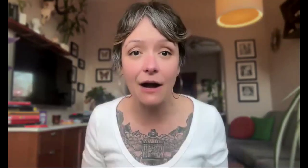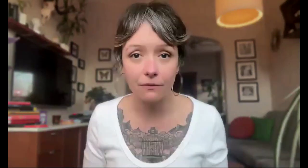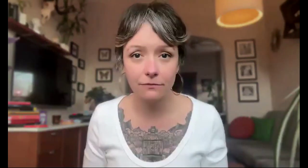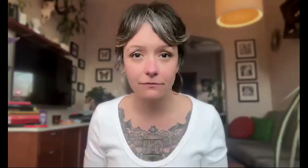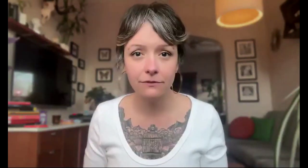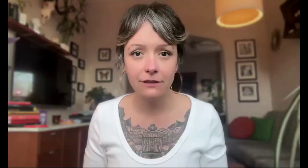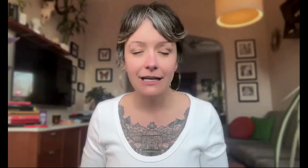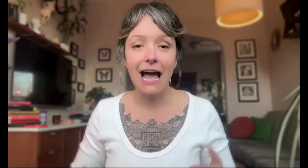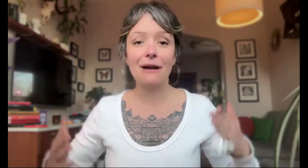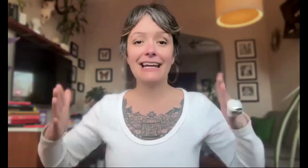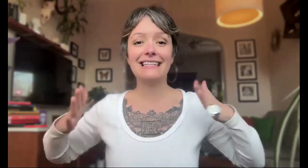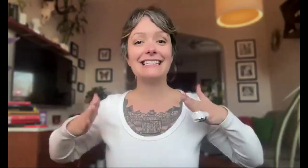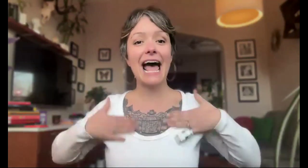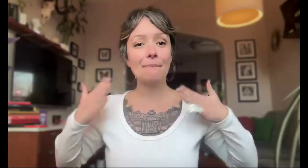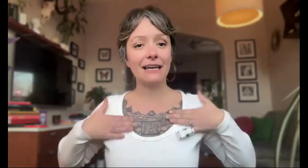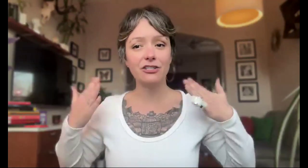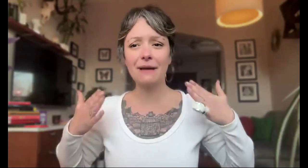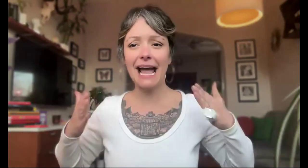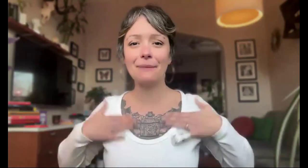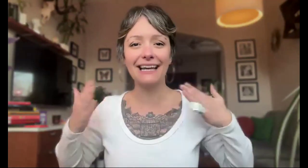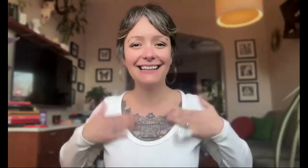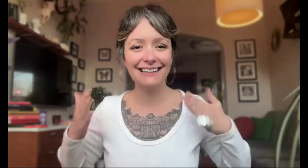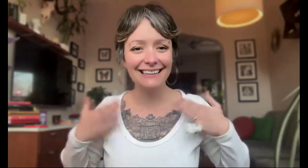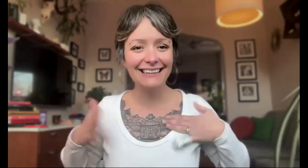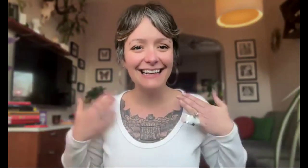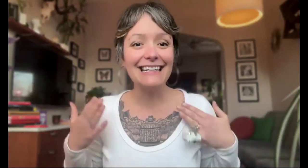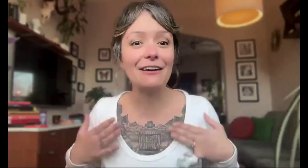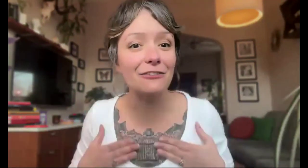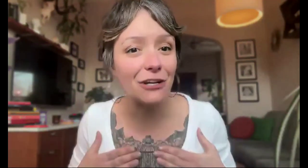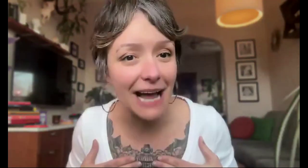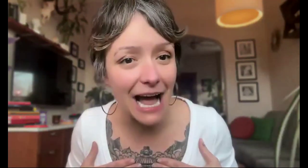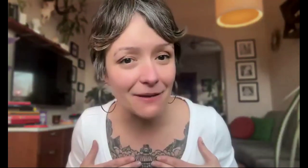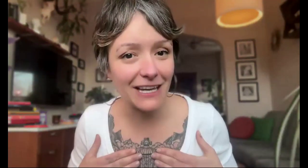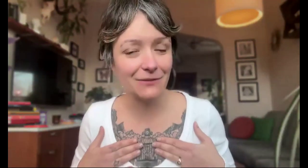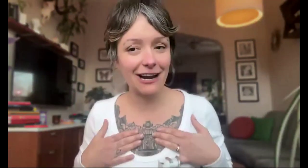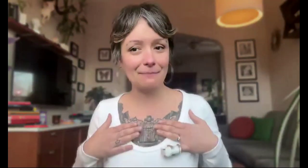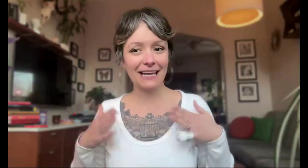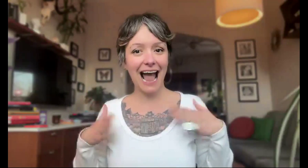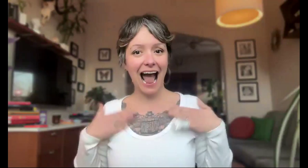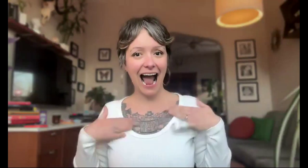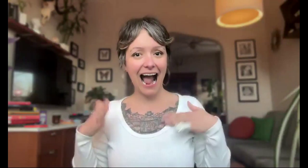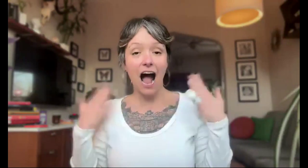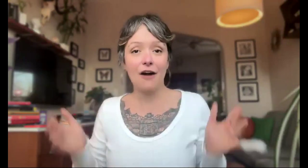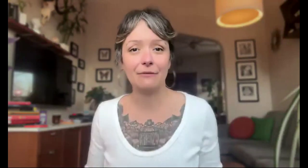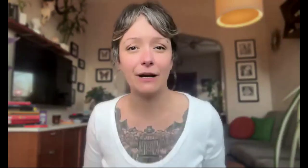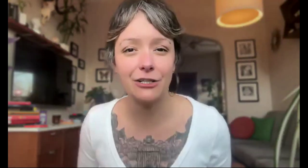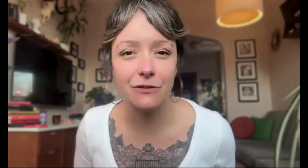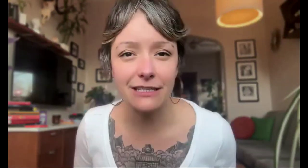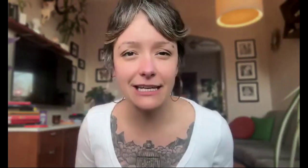now, I'm ready. This is happy. Show me happy. Now, can you show me a happy face when you're happy? Okay, we're going to do this